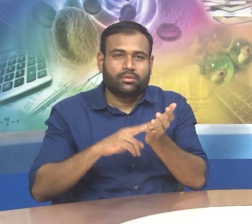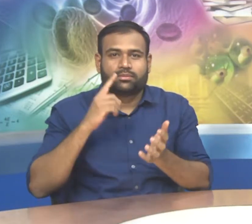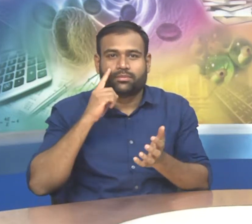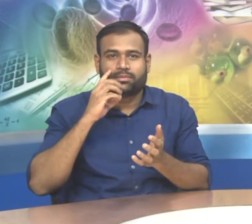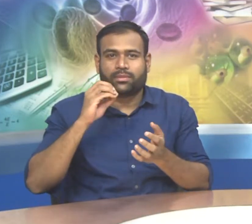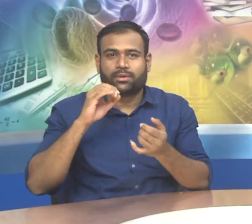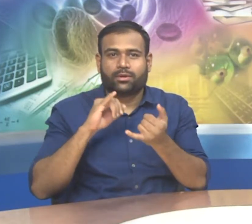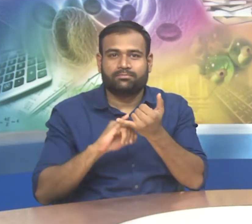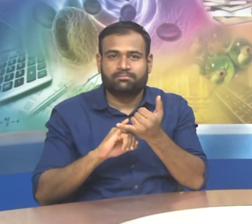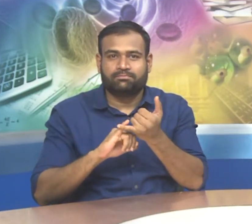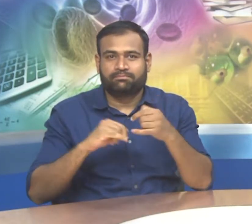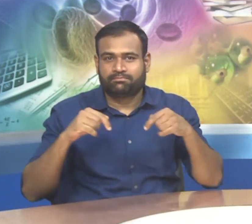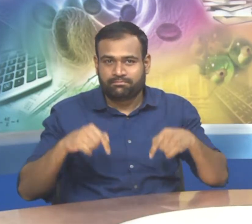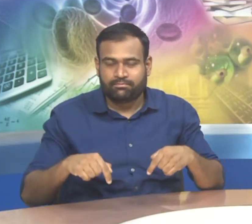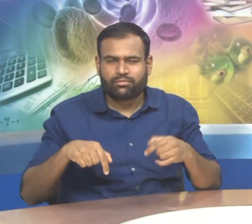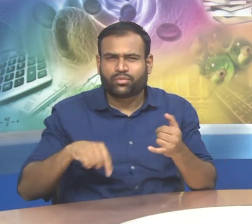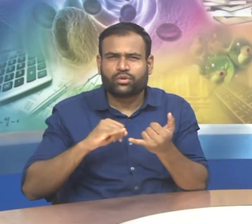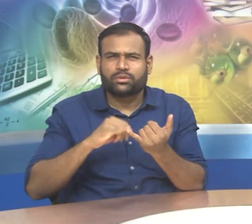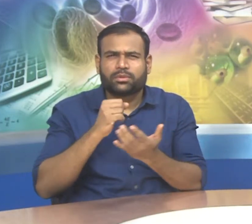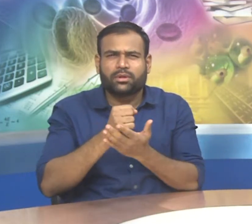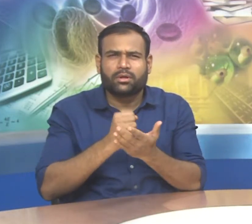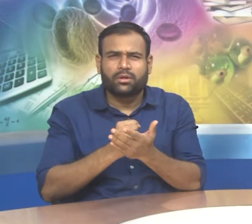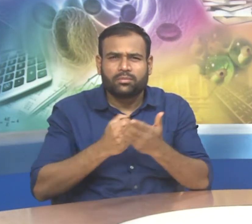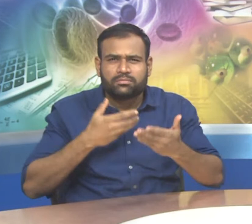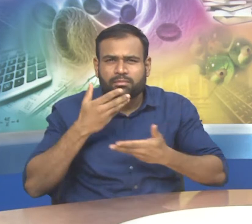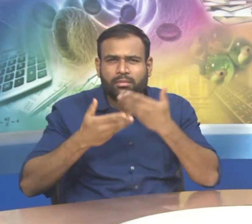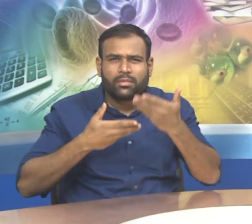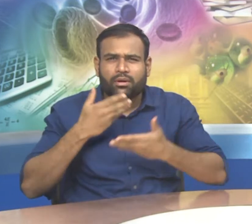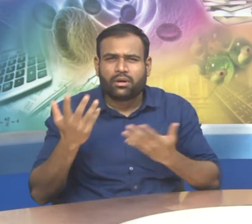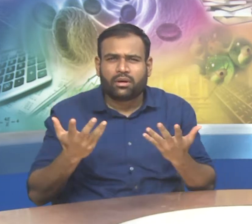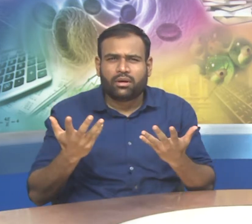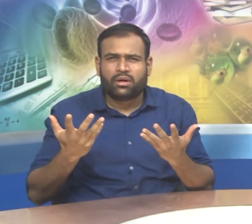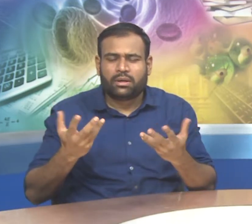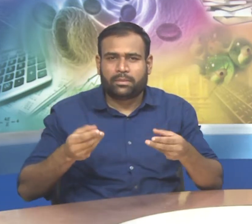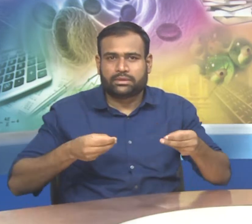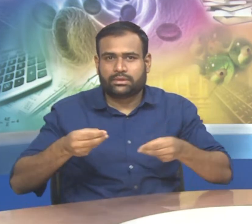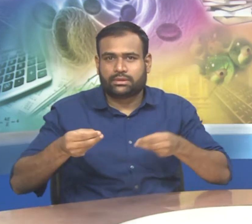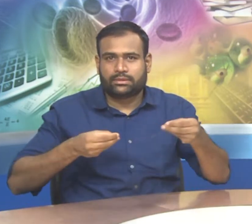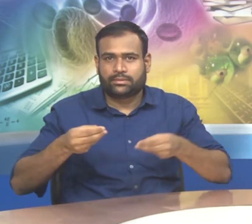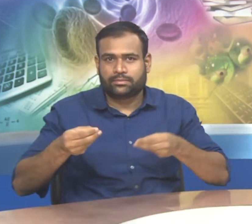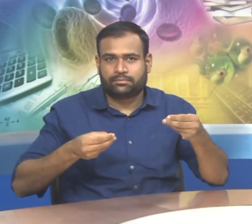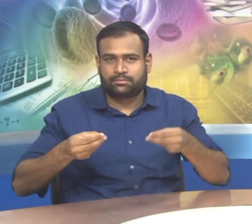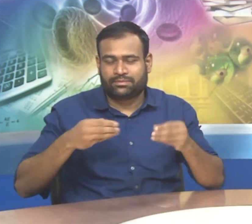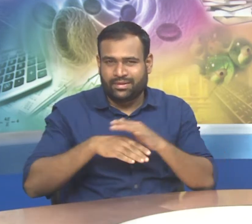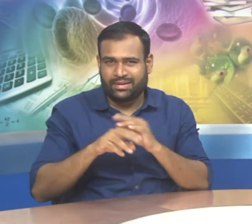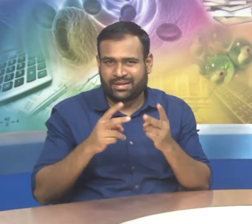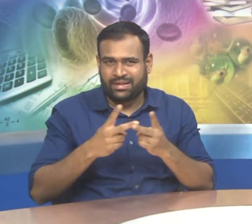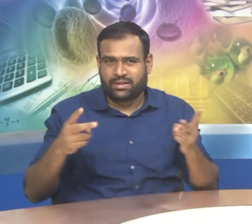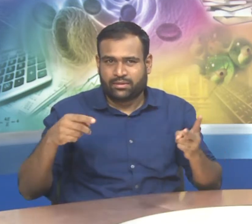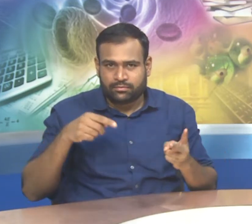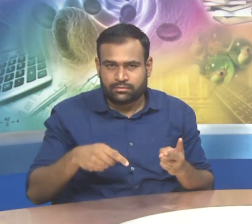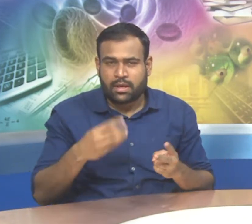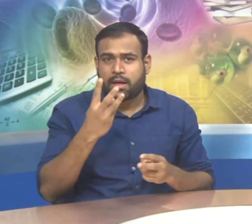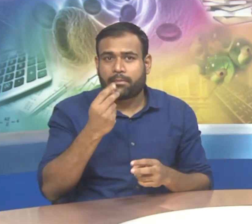welcome you all in this educational video for subject business